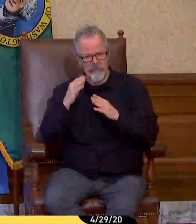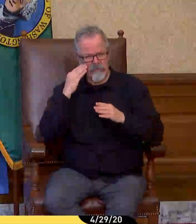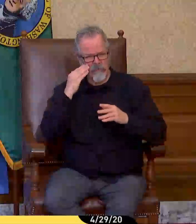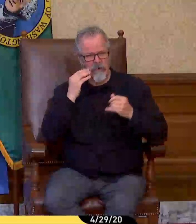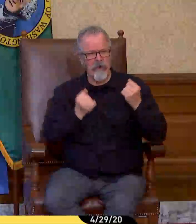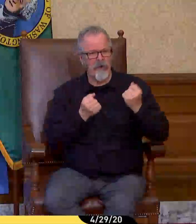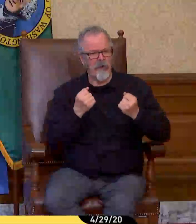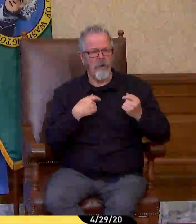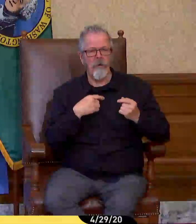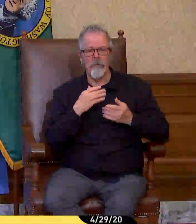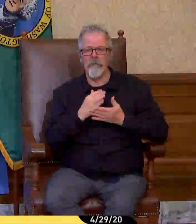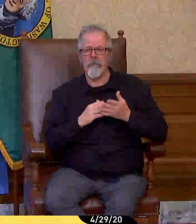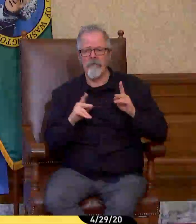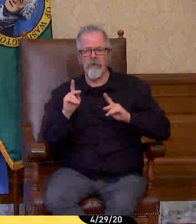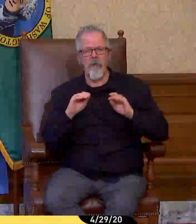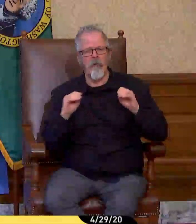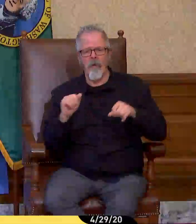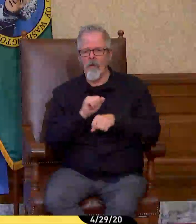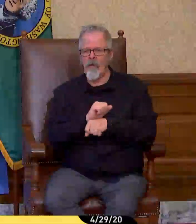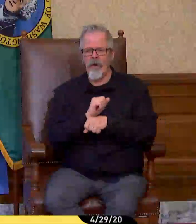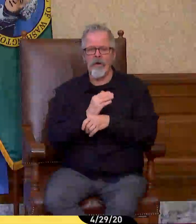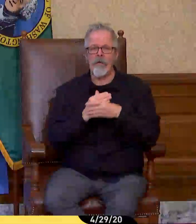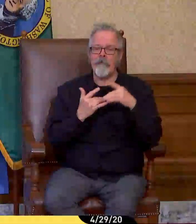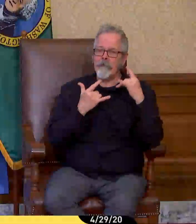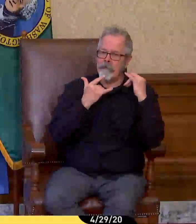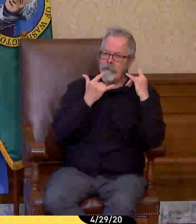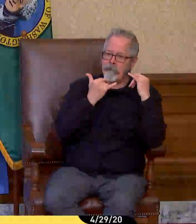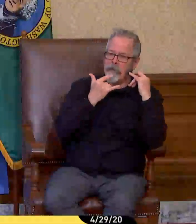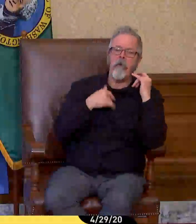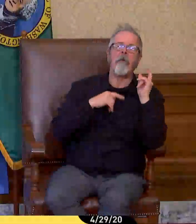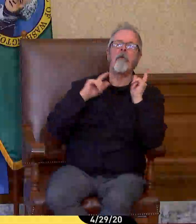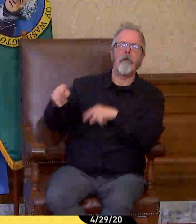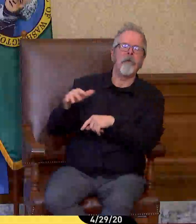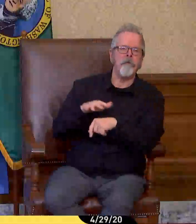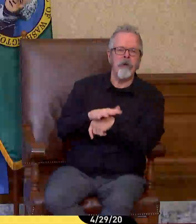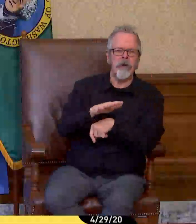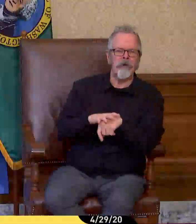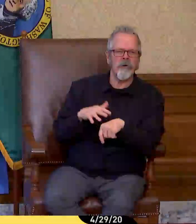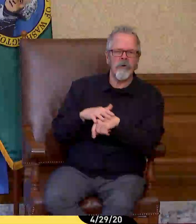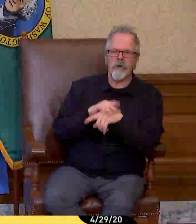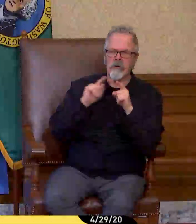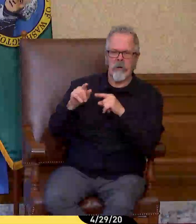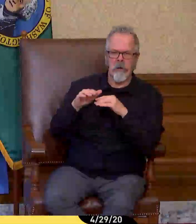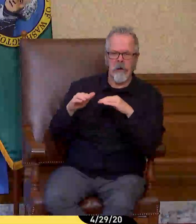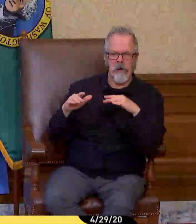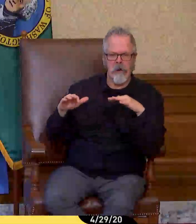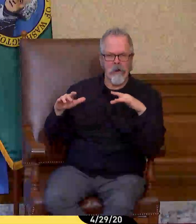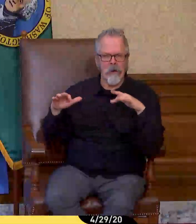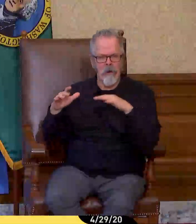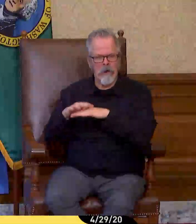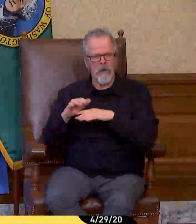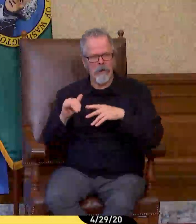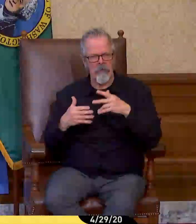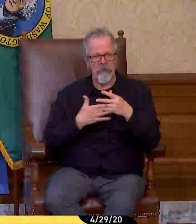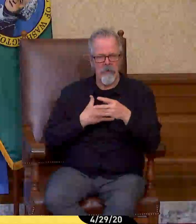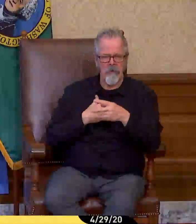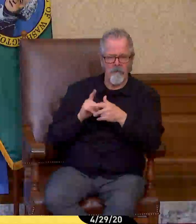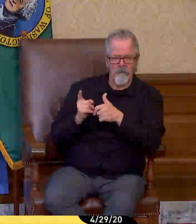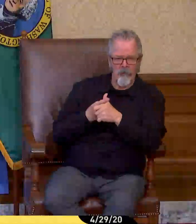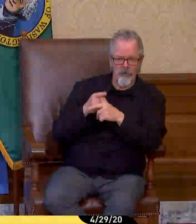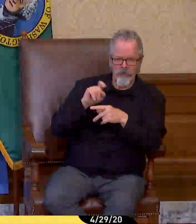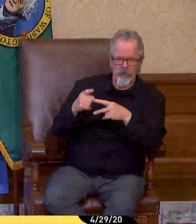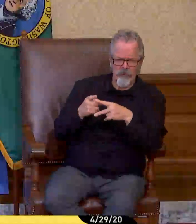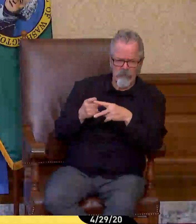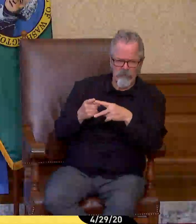mentioned that the administration is tracking the deaths that are from identified COVID cases. Are you guys also